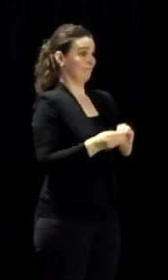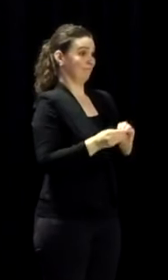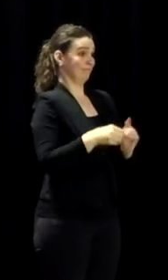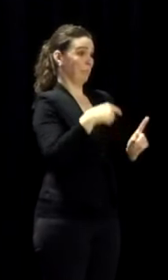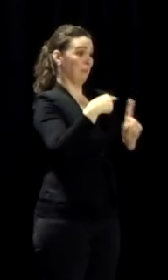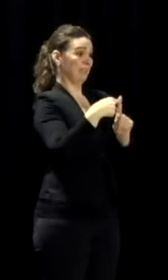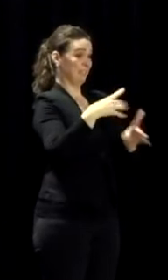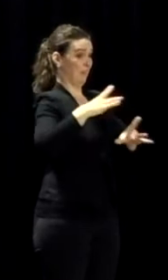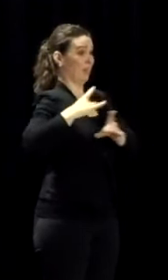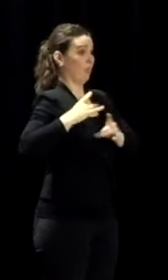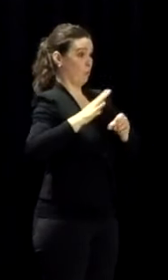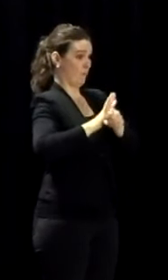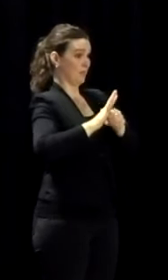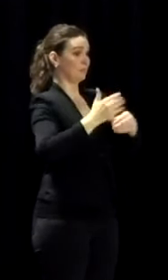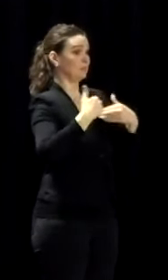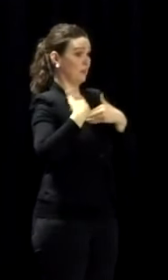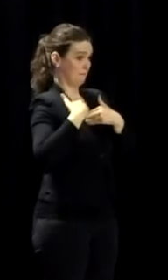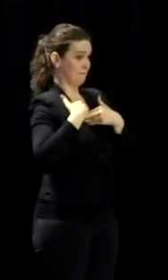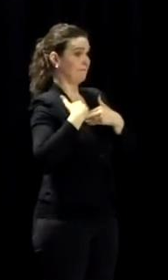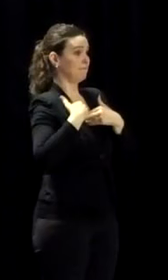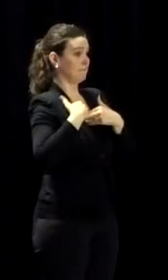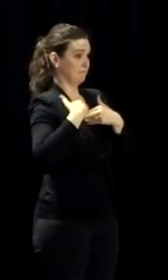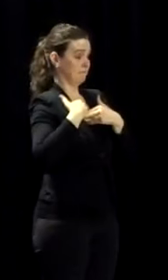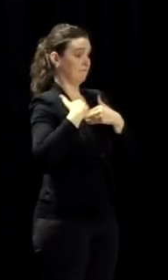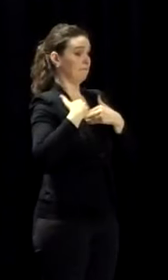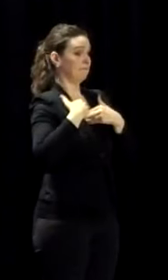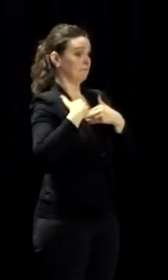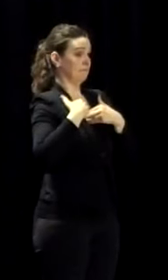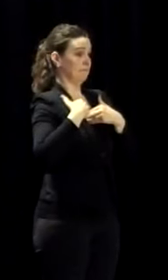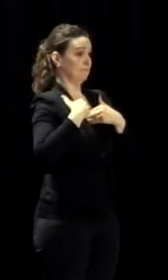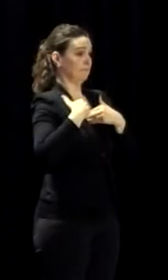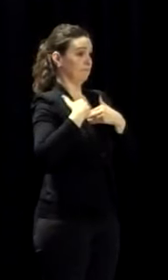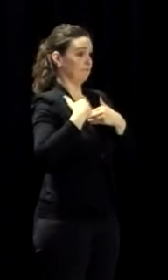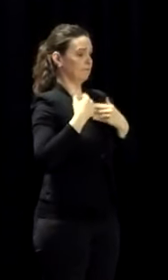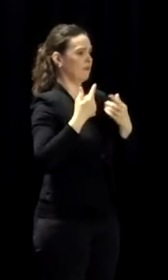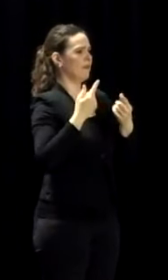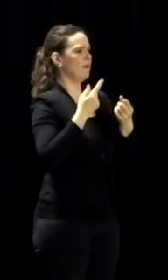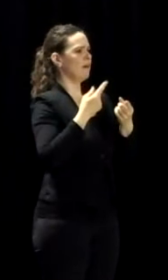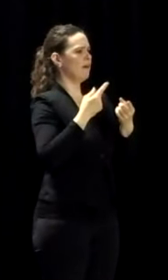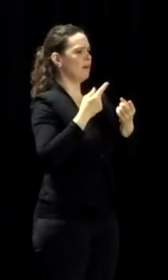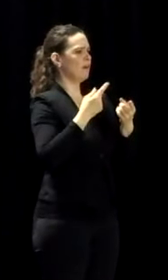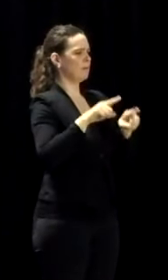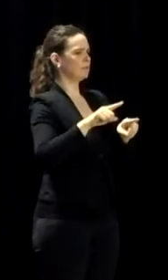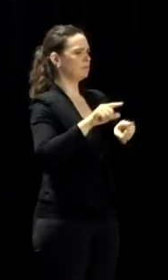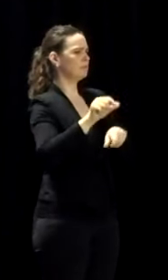case, I believe it was about 10 a.m. on Monday, not this